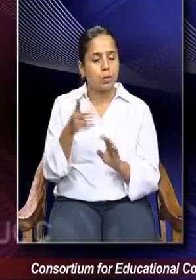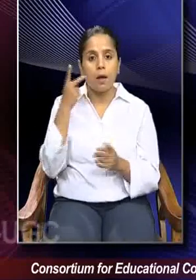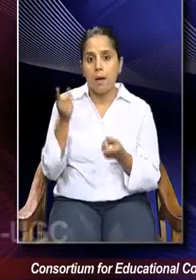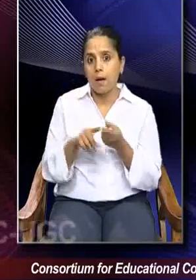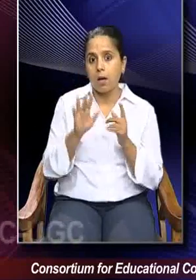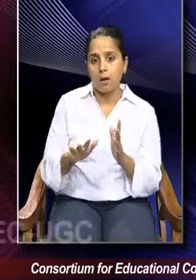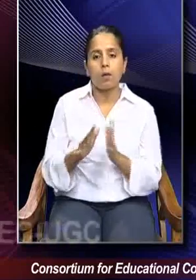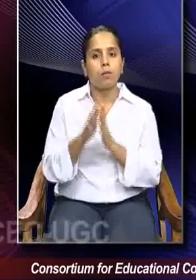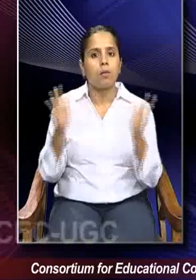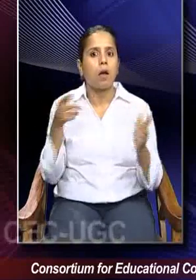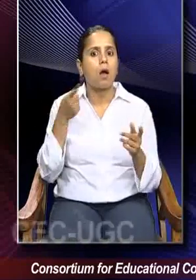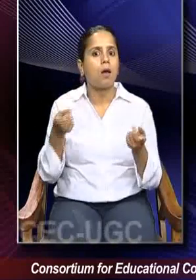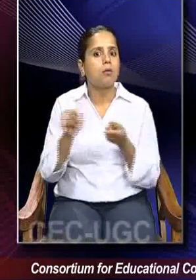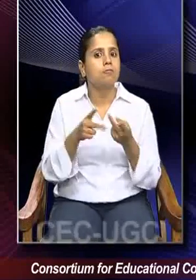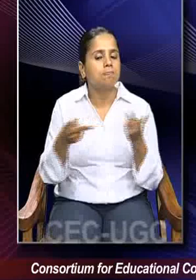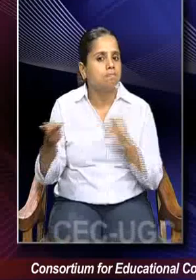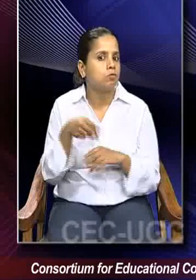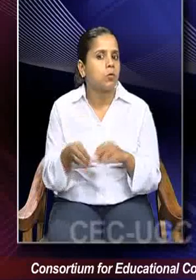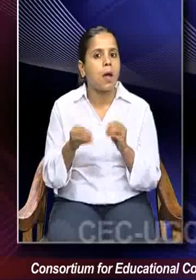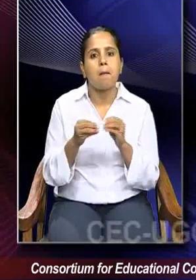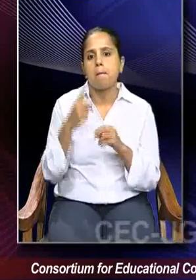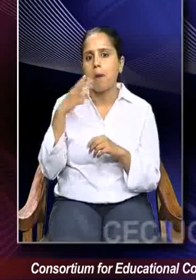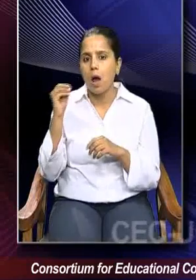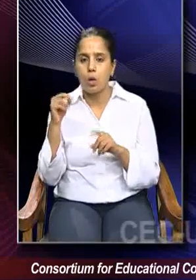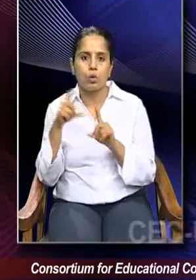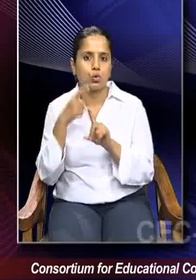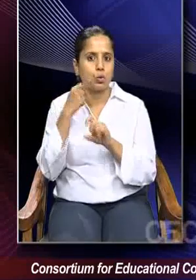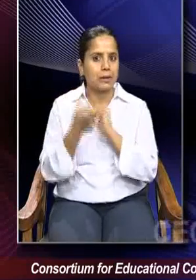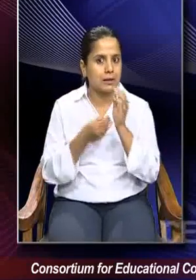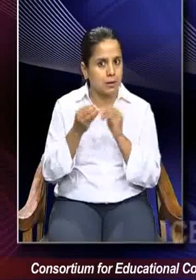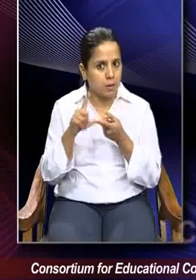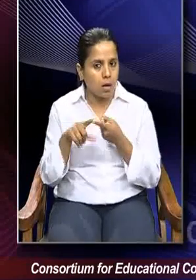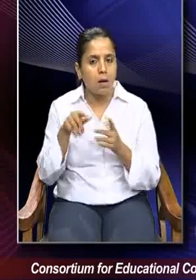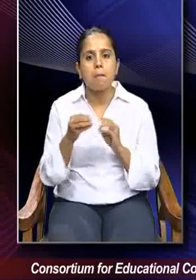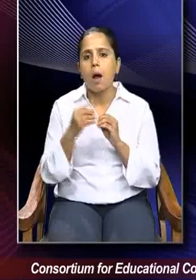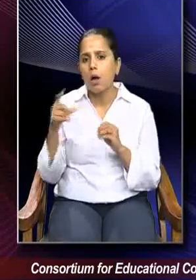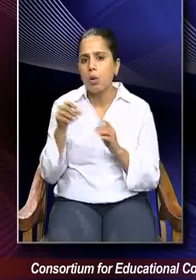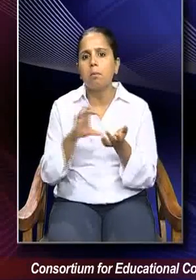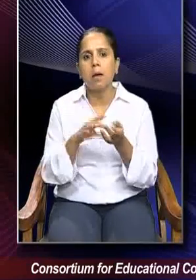a huge non-biodegradable and has a biomedical waste.